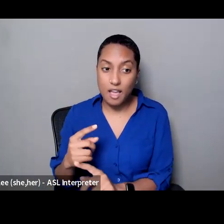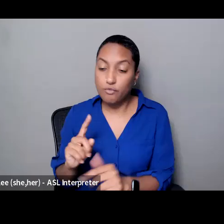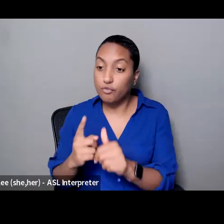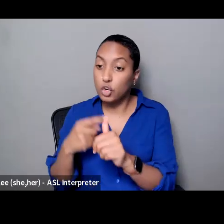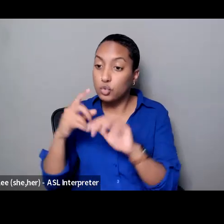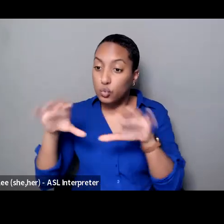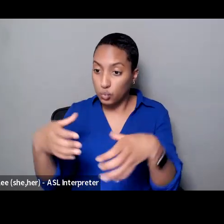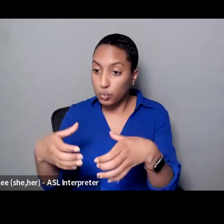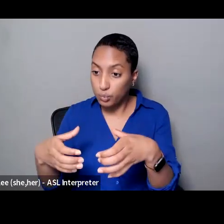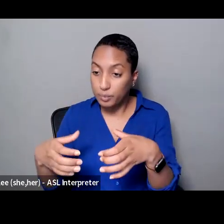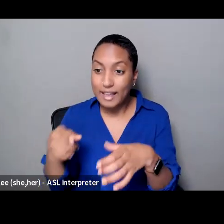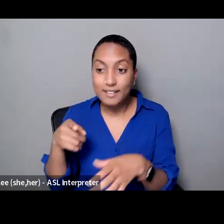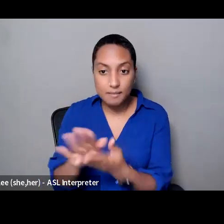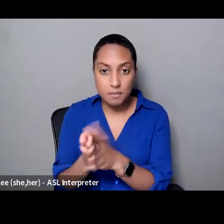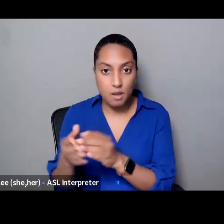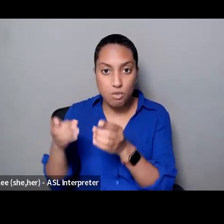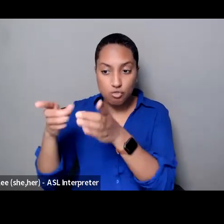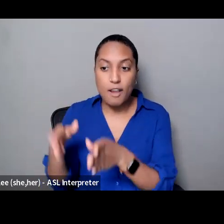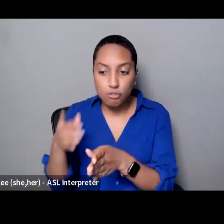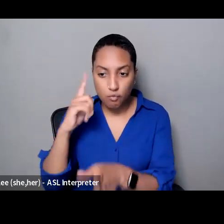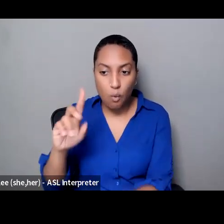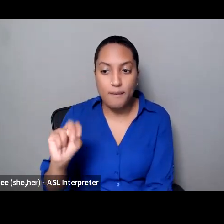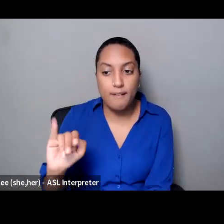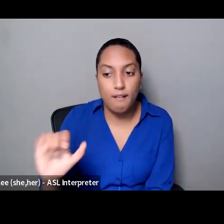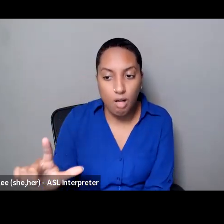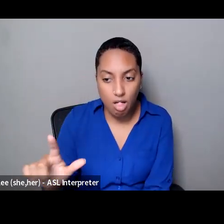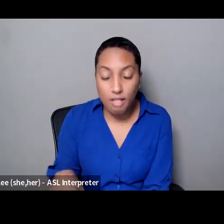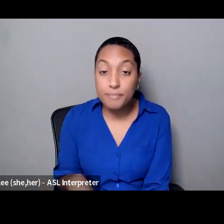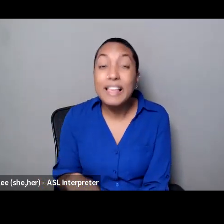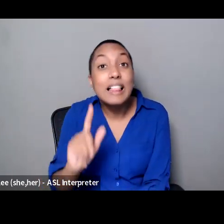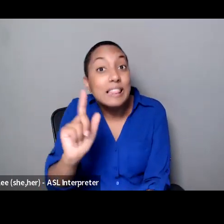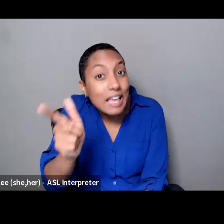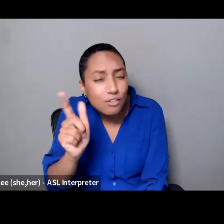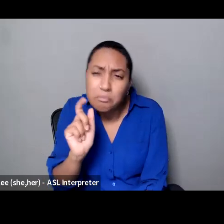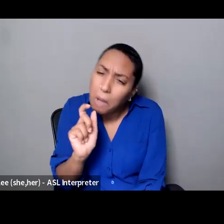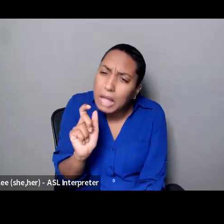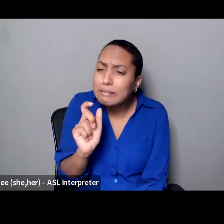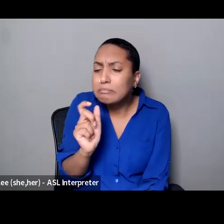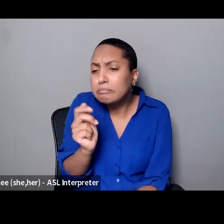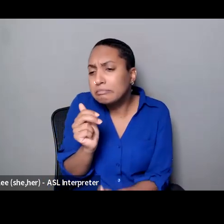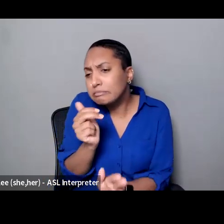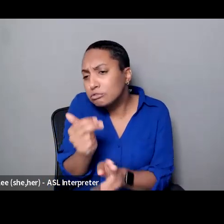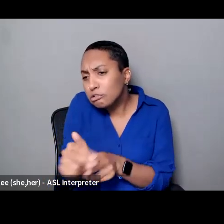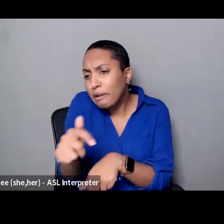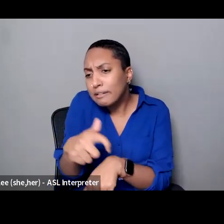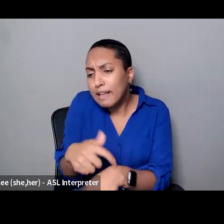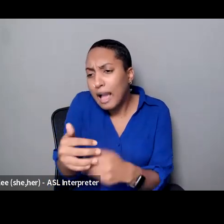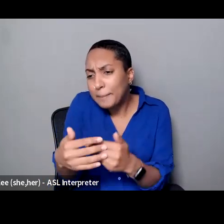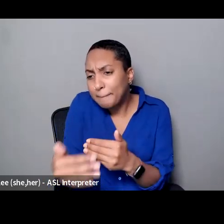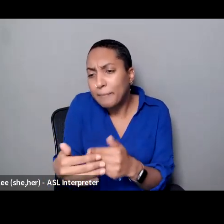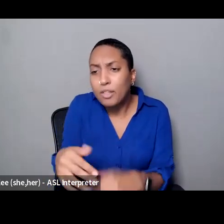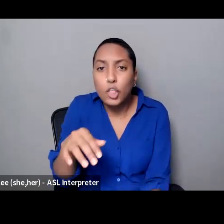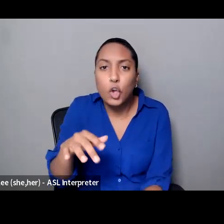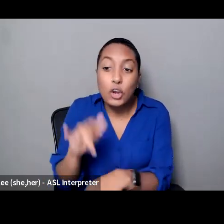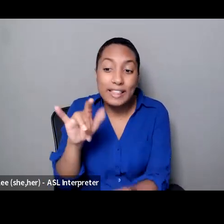directors of nickel as time rolled out. And then a little later, not a lot later, but a little later in the early 80s,